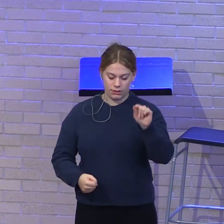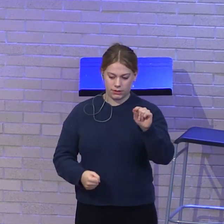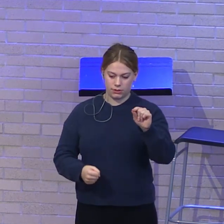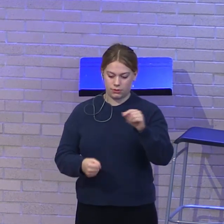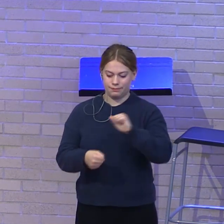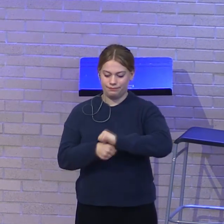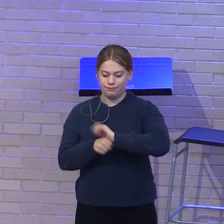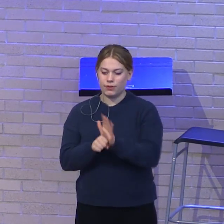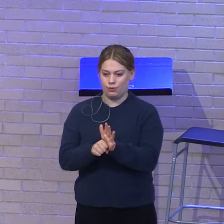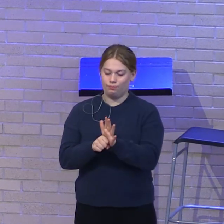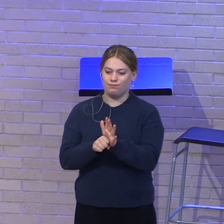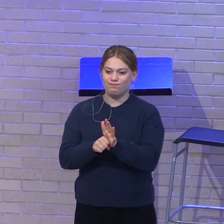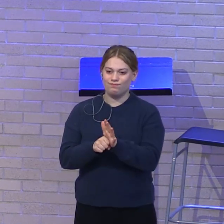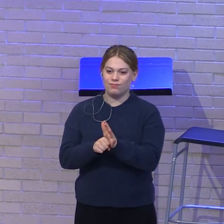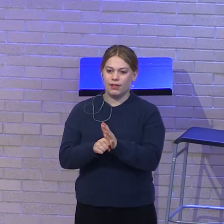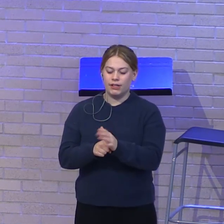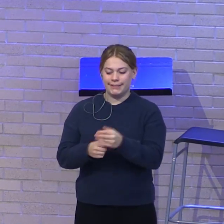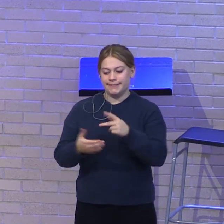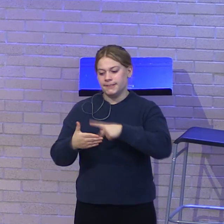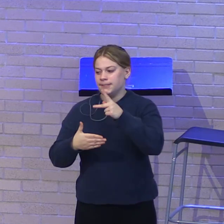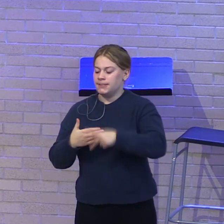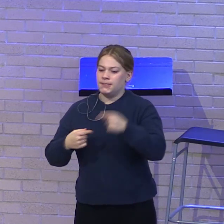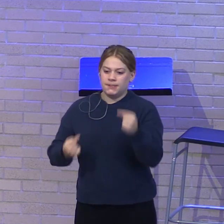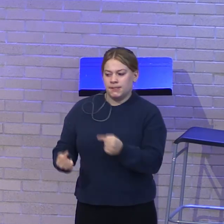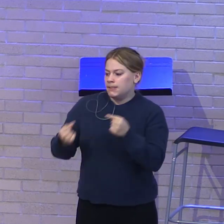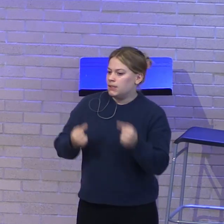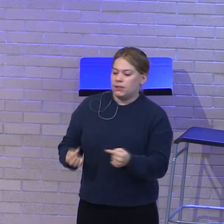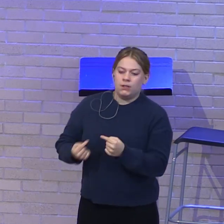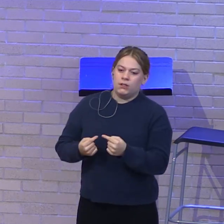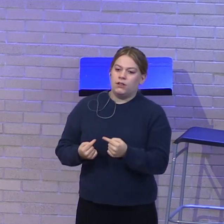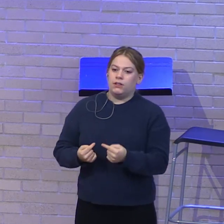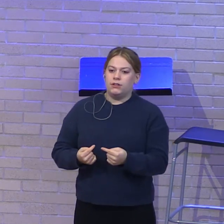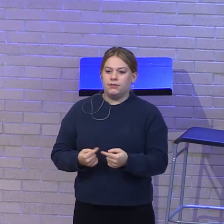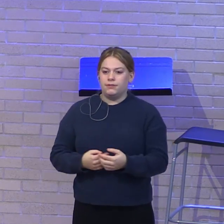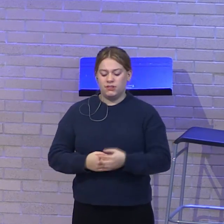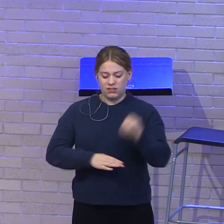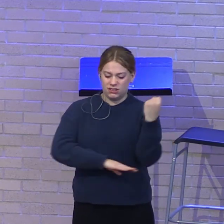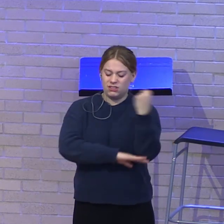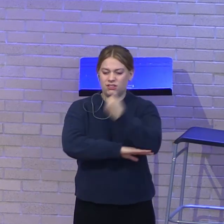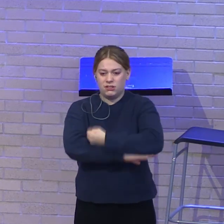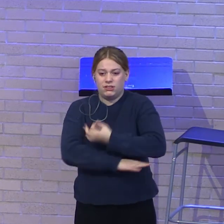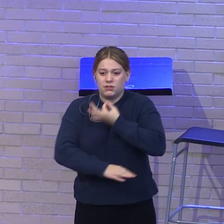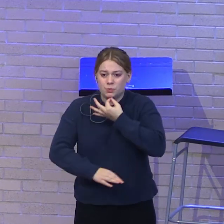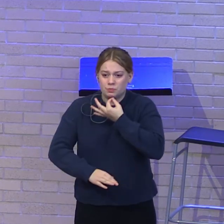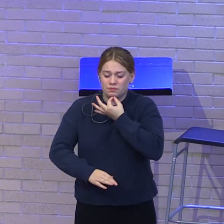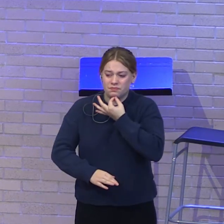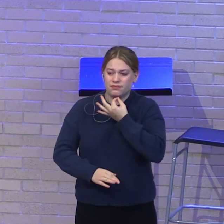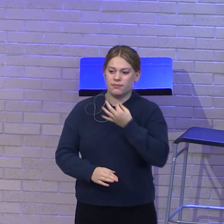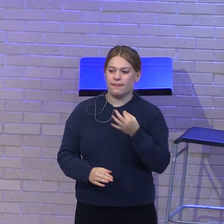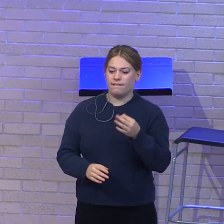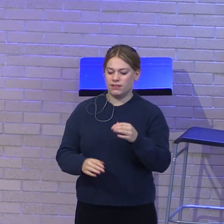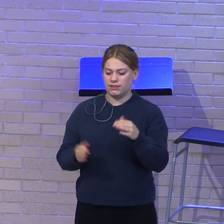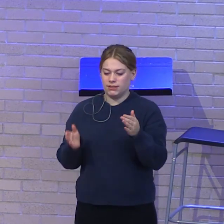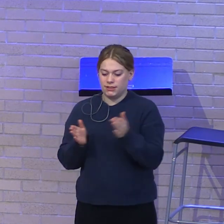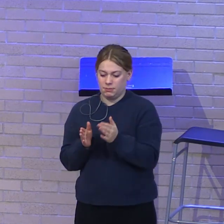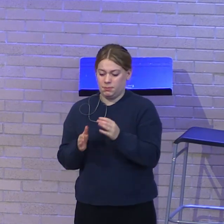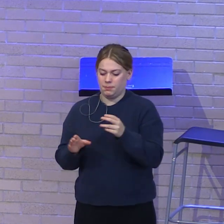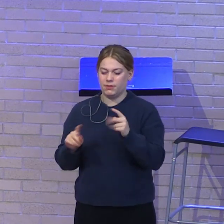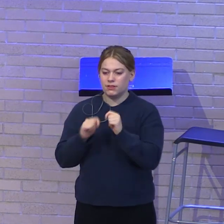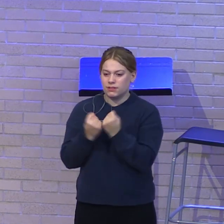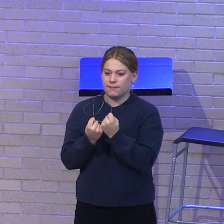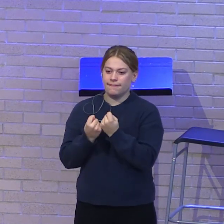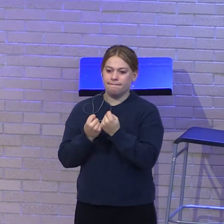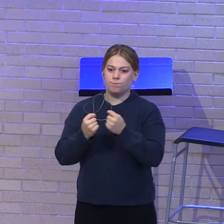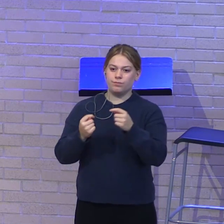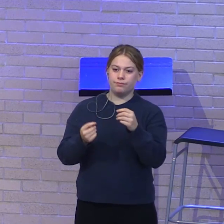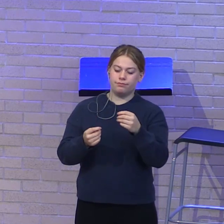was really, really struggling. It was a super small team. Our coach was working really hard to keep it going, but on our guys